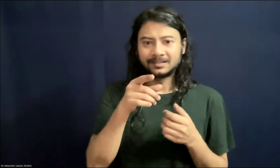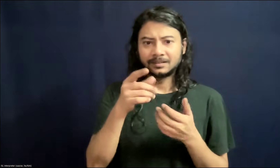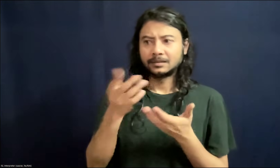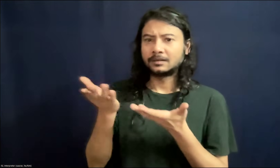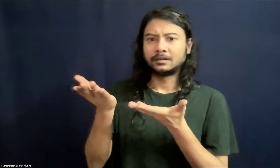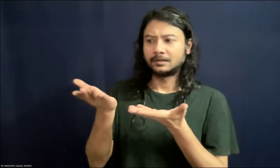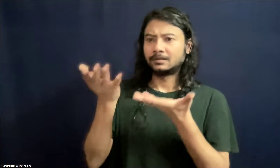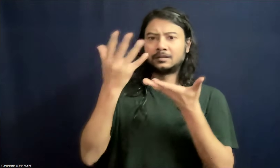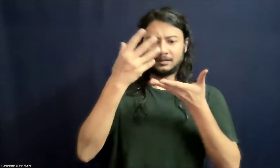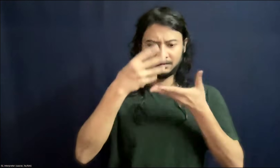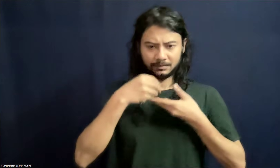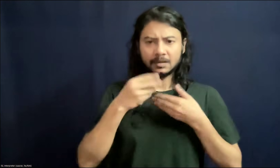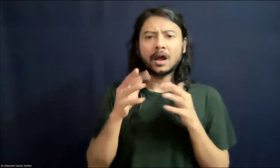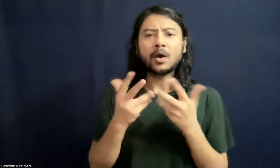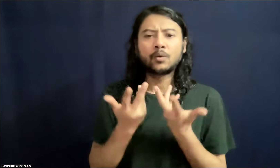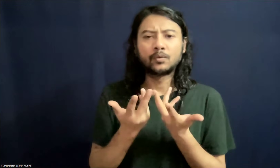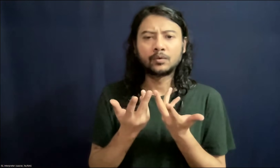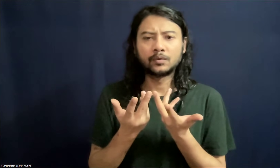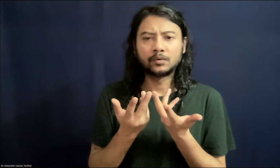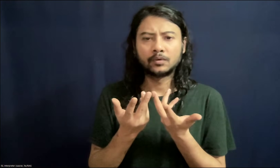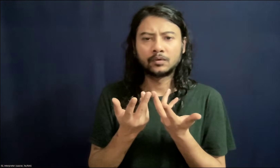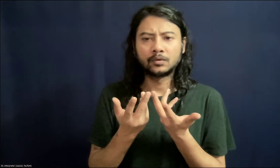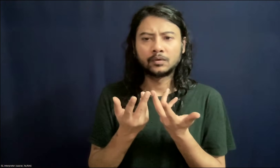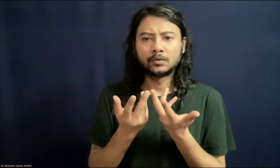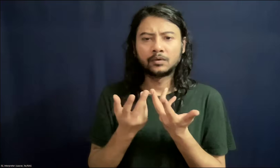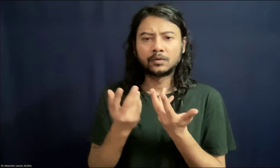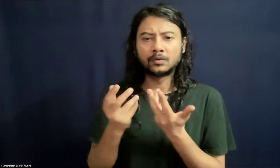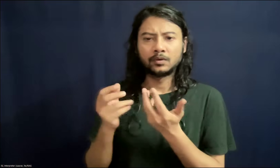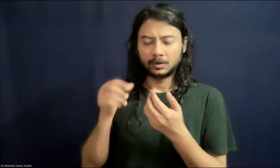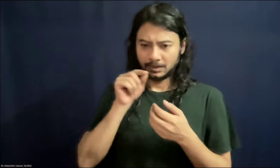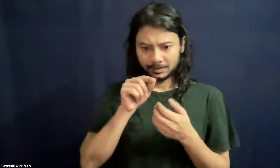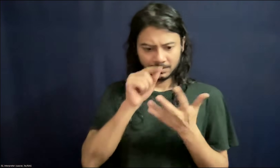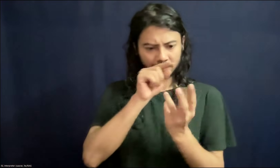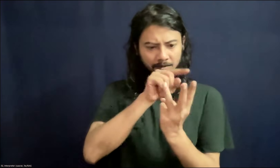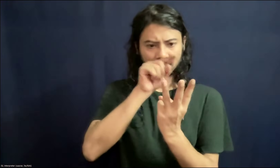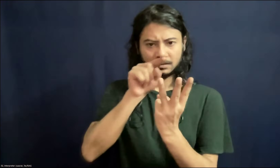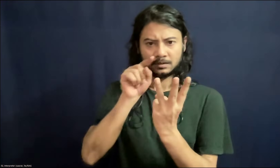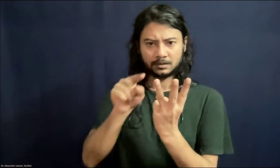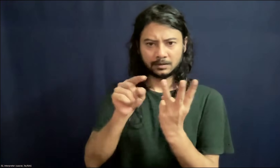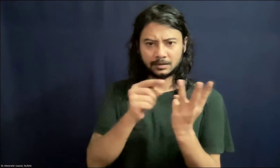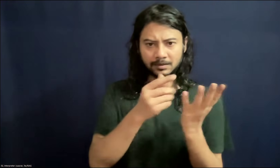So where is Krishna sitting when he's giving all these things to us?